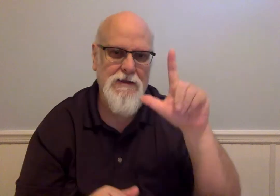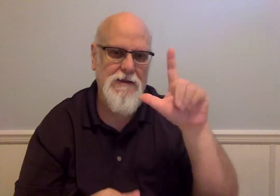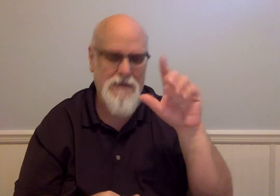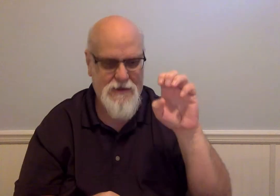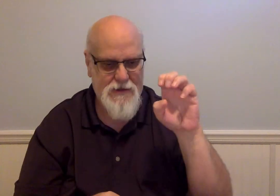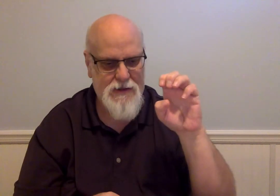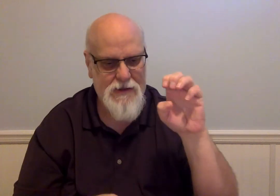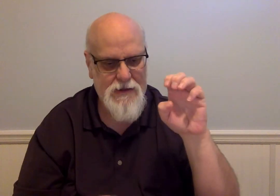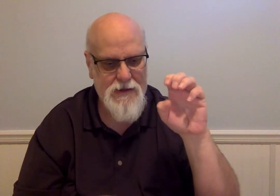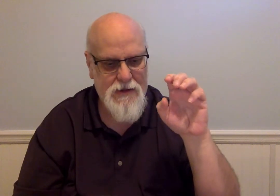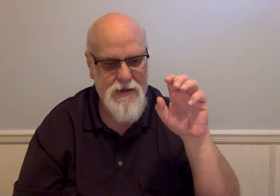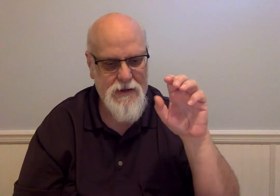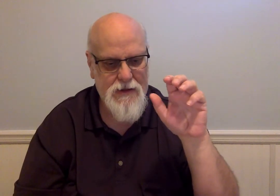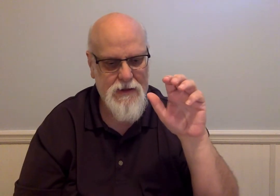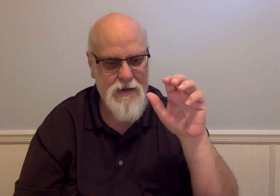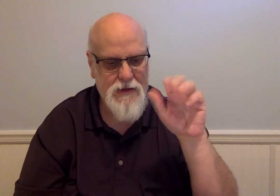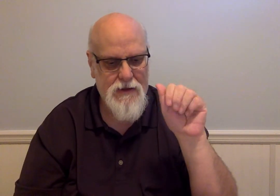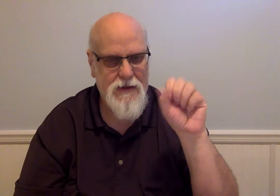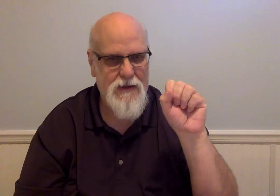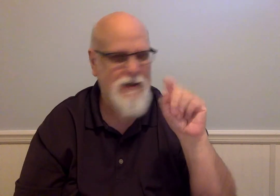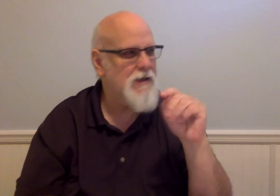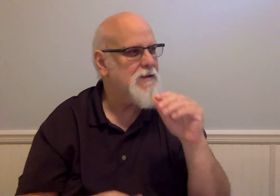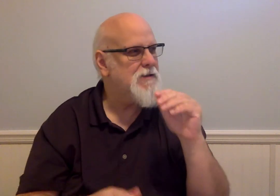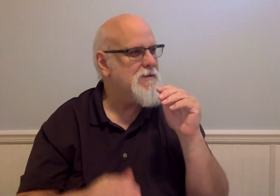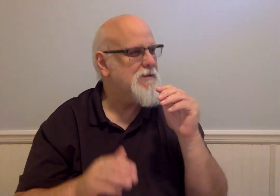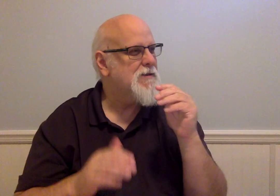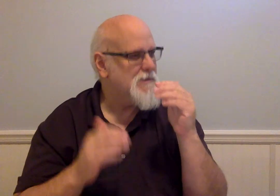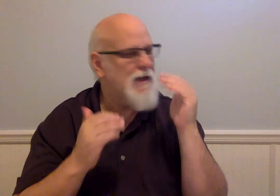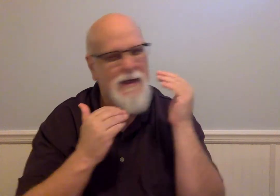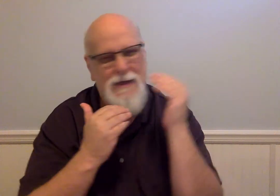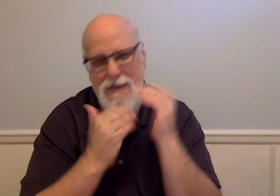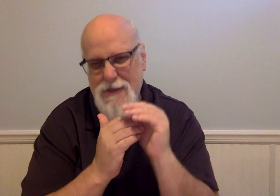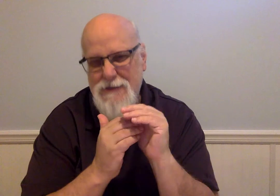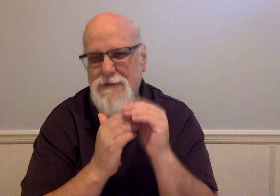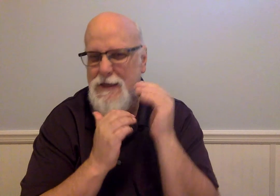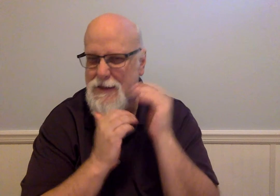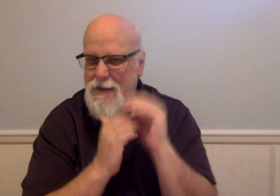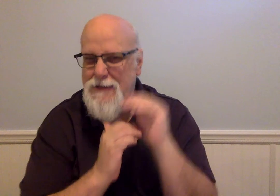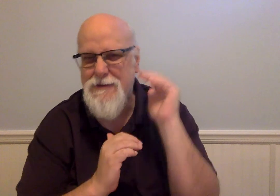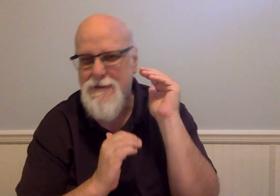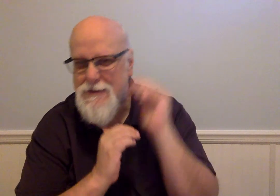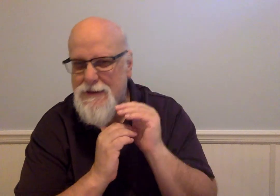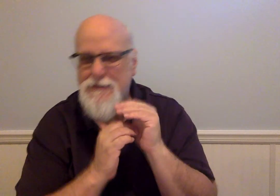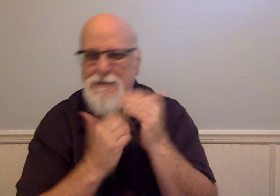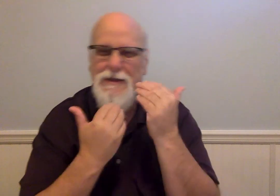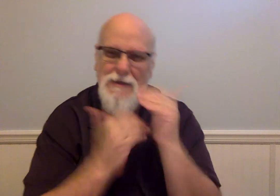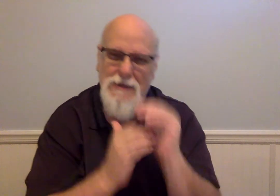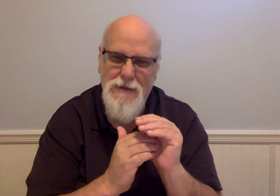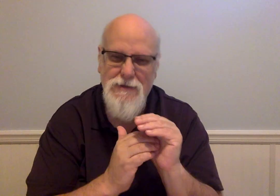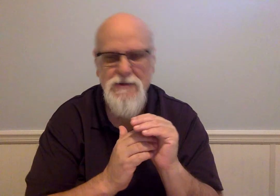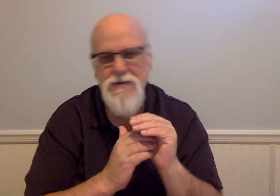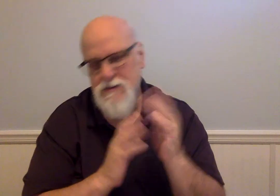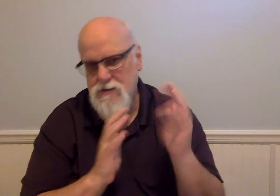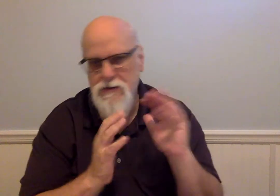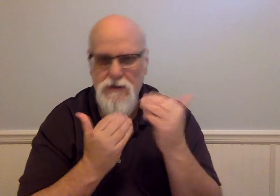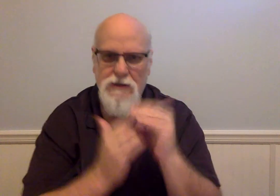The least, it gets the smallest, the least, a limited, least.